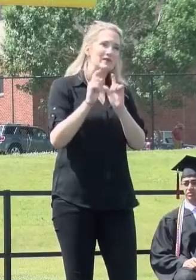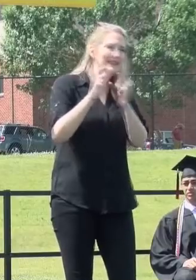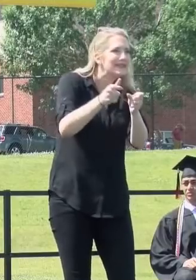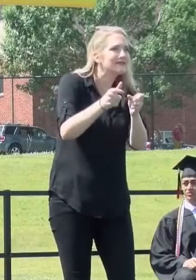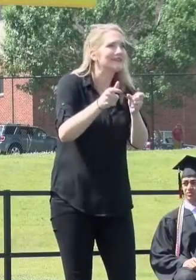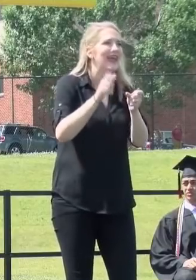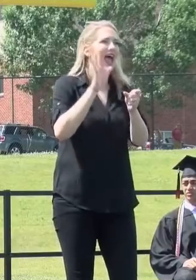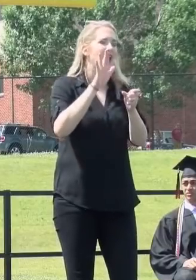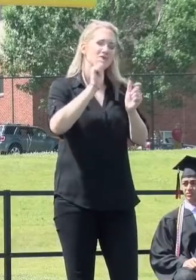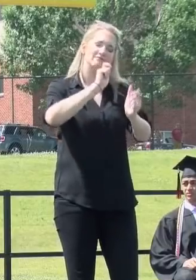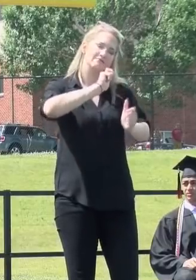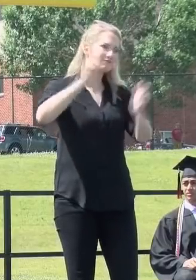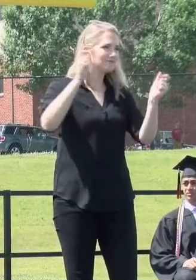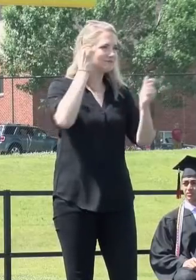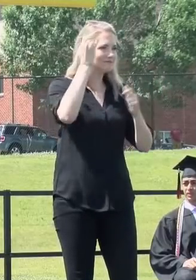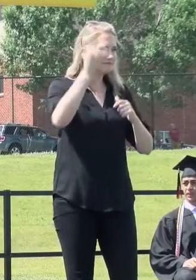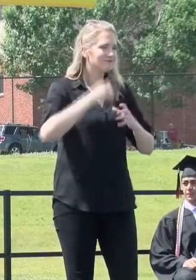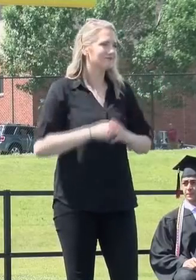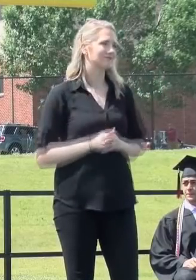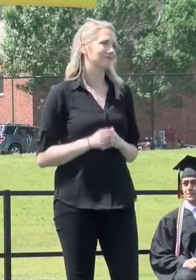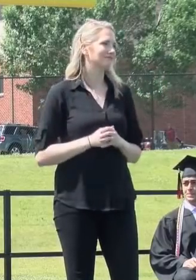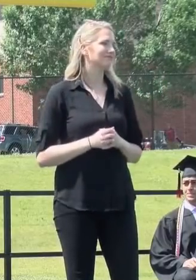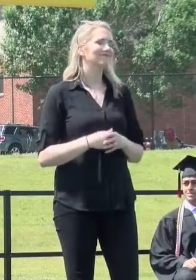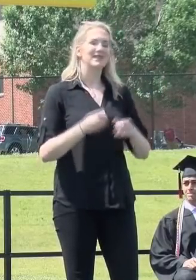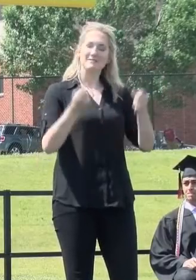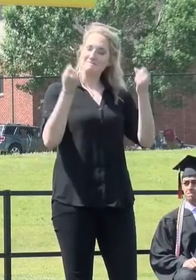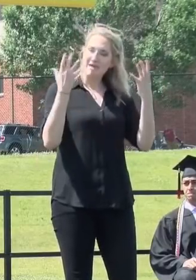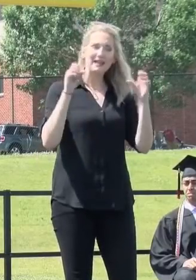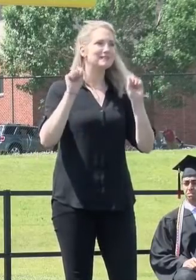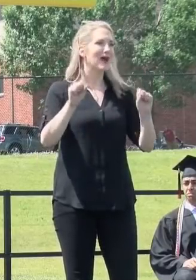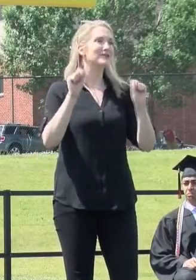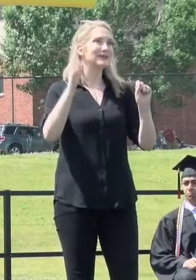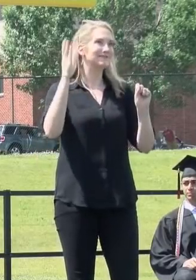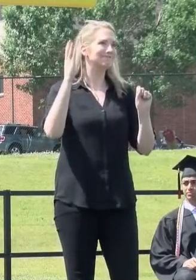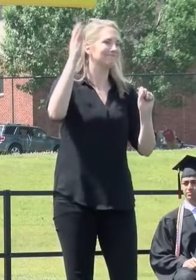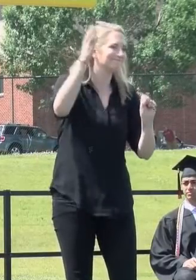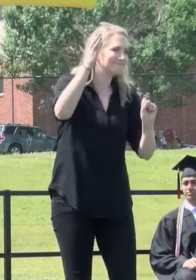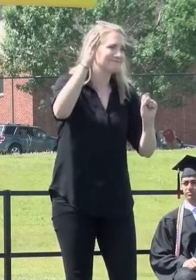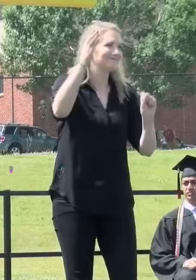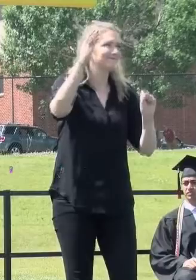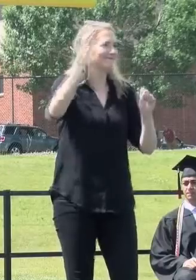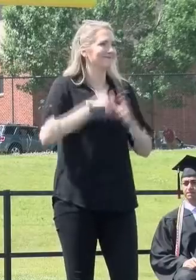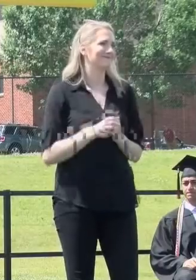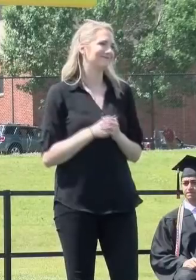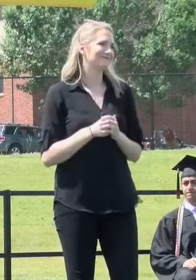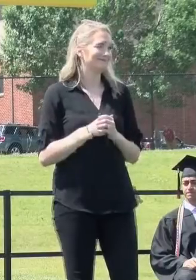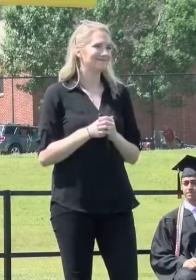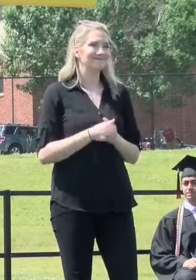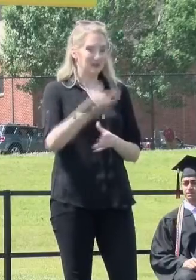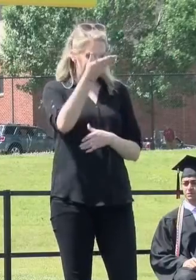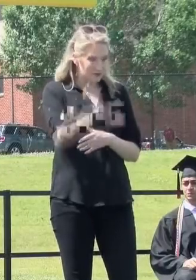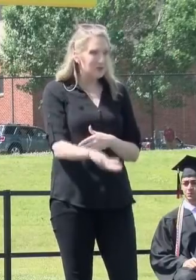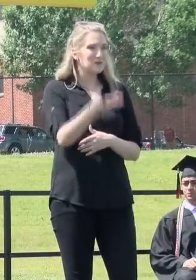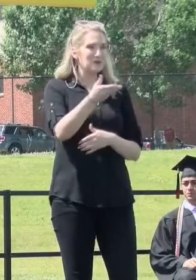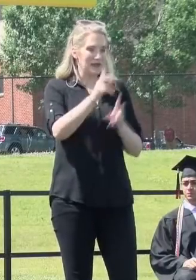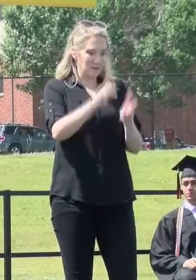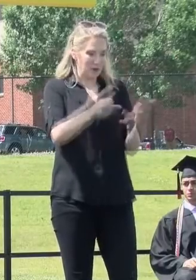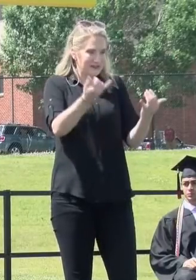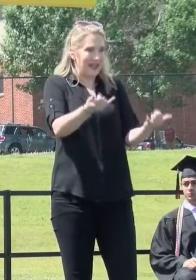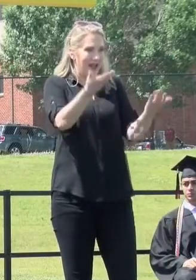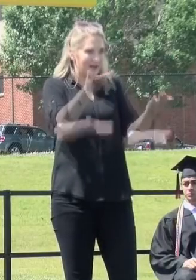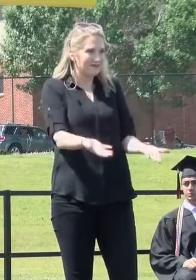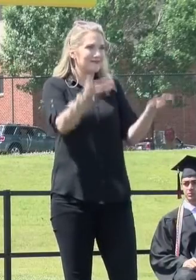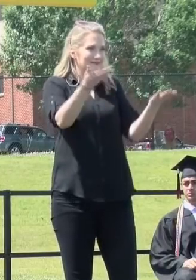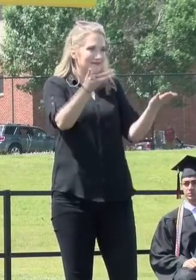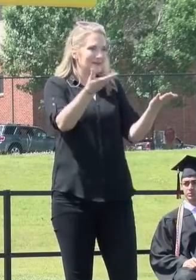big ideas. There are many possibilities ahead of you. It's for who you are right now, and it's for